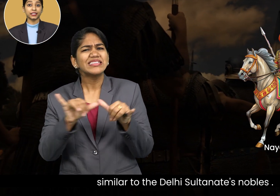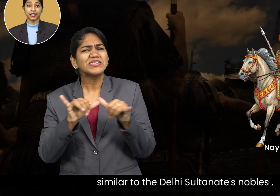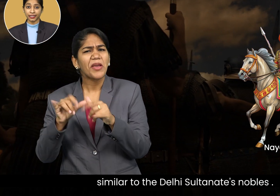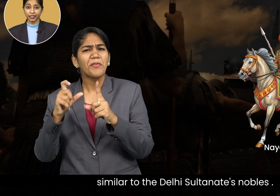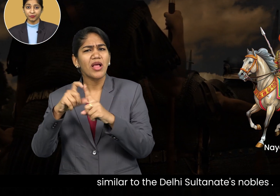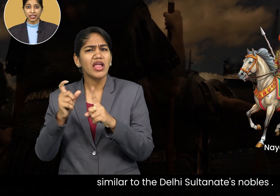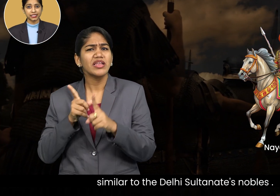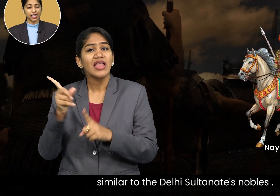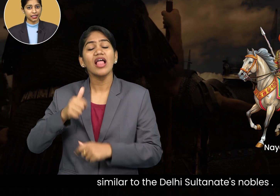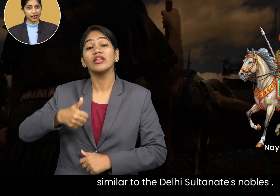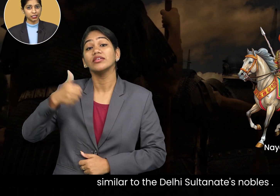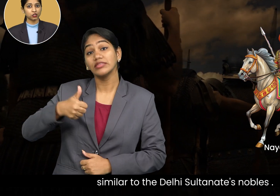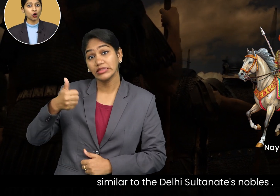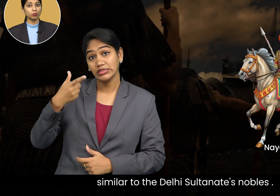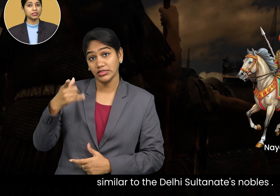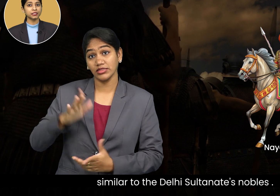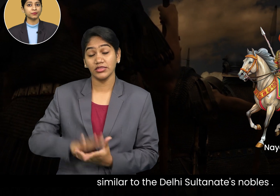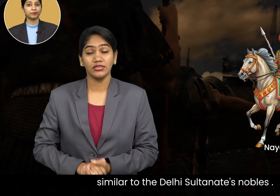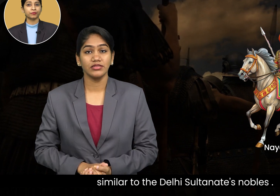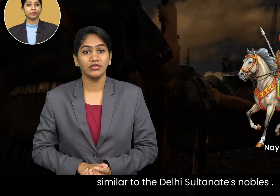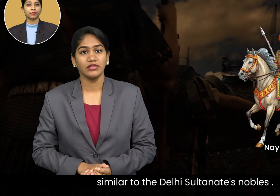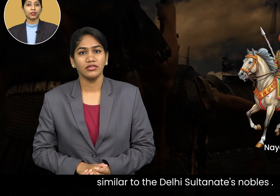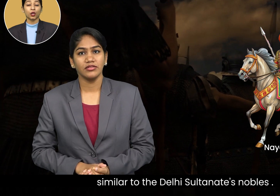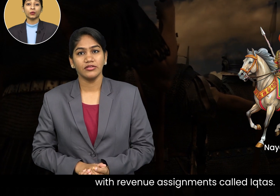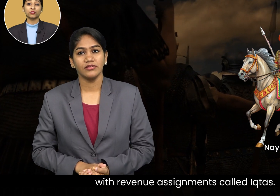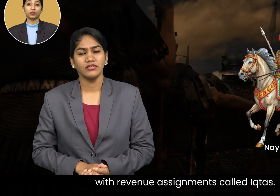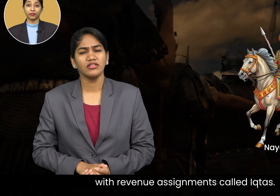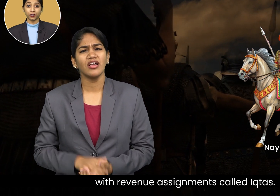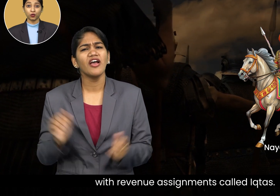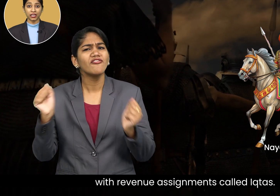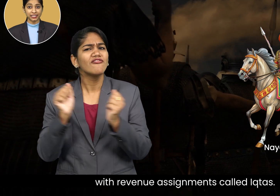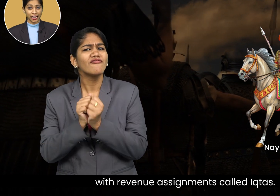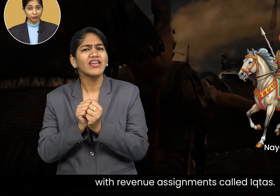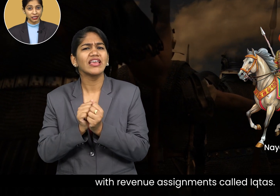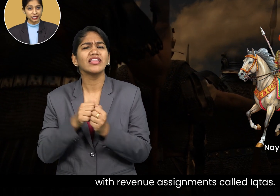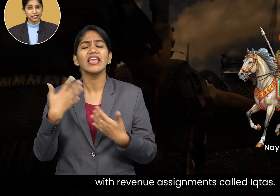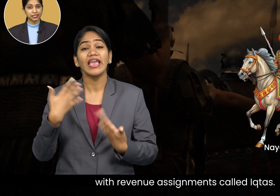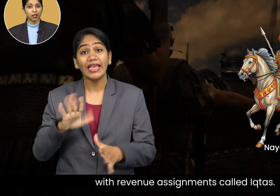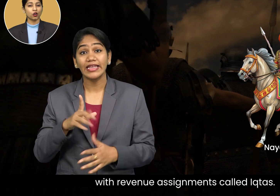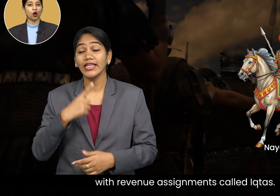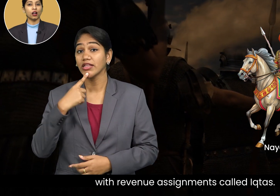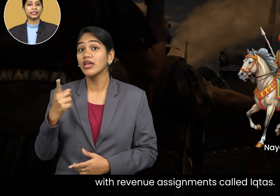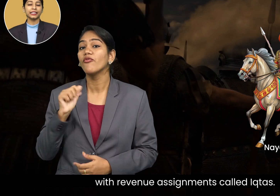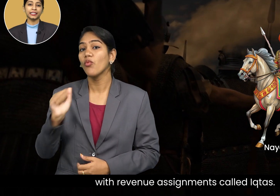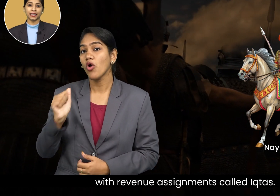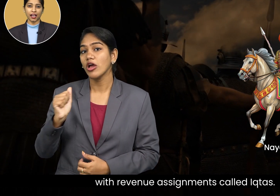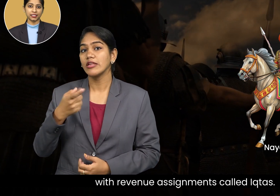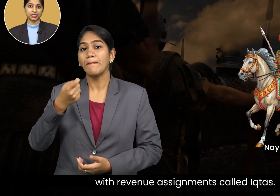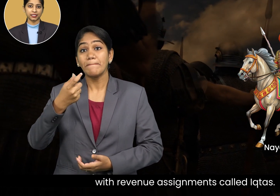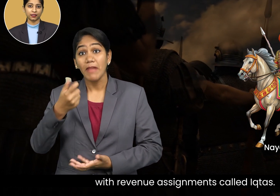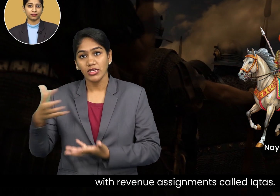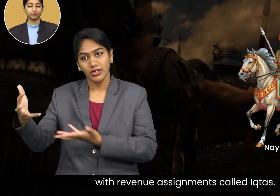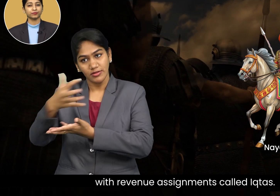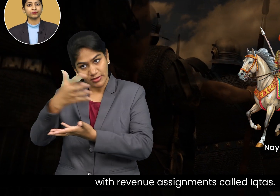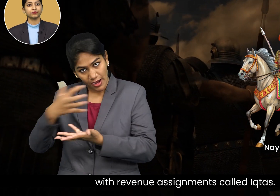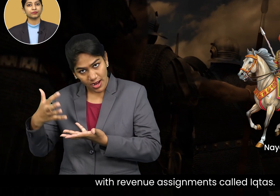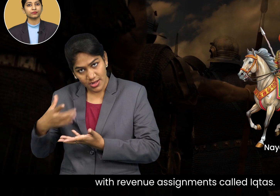similar to the Delhi Sultanate's nobles, with revenue assignments called